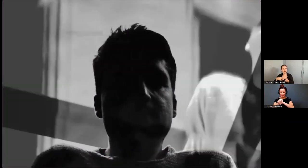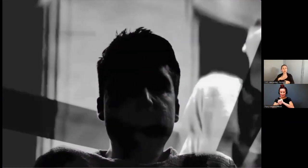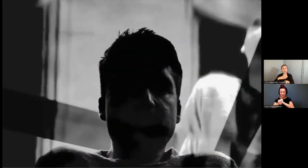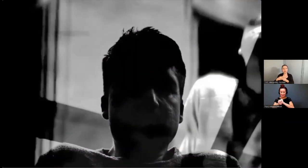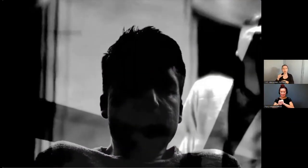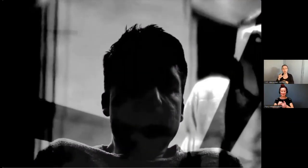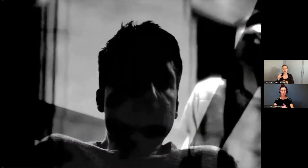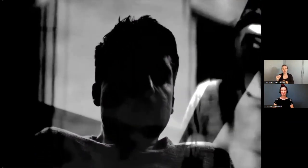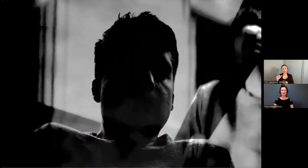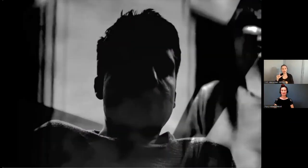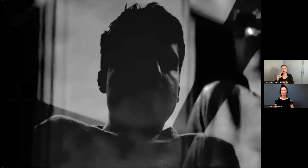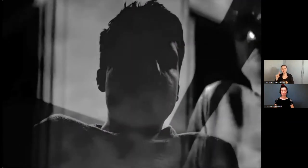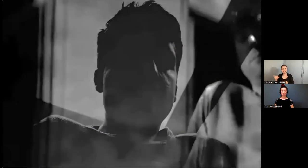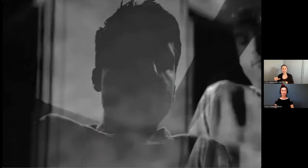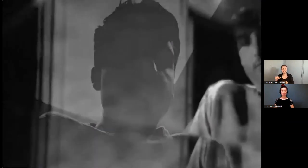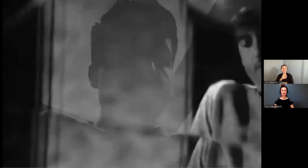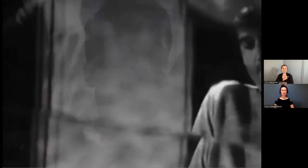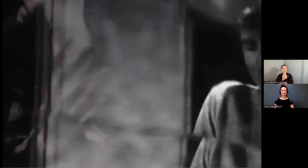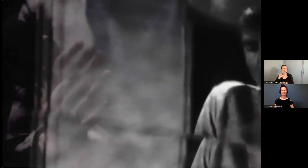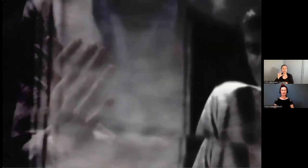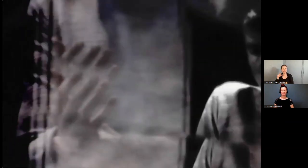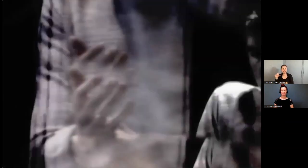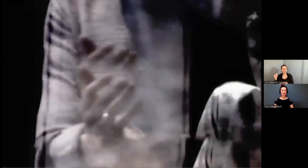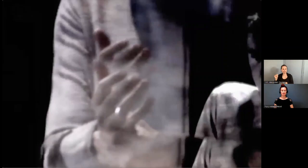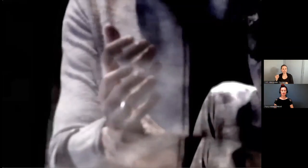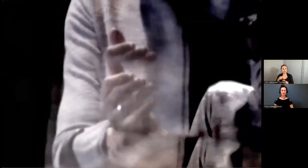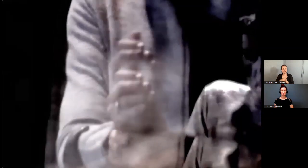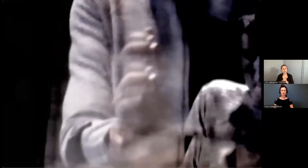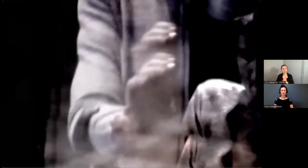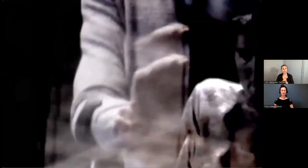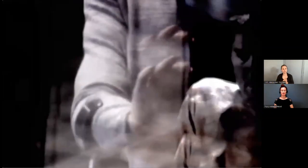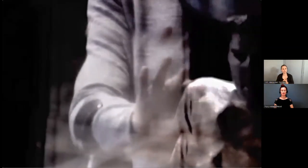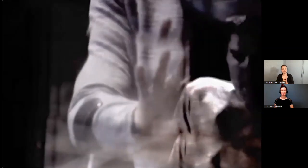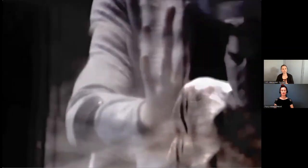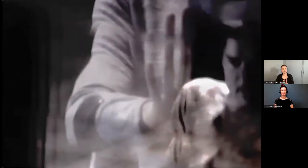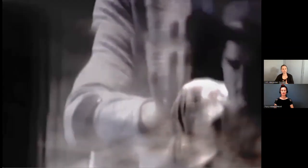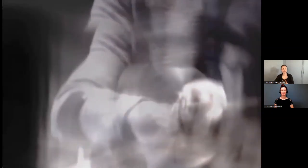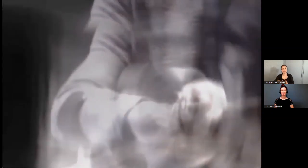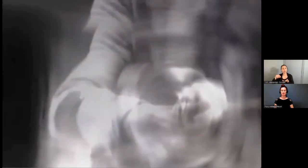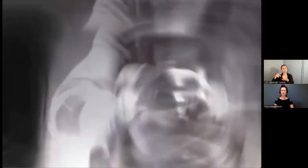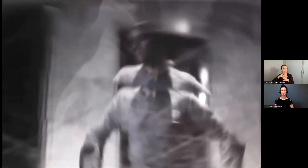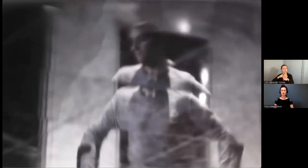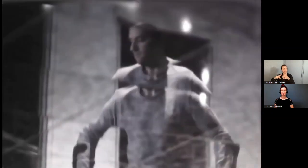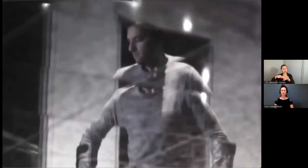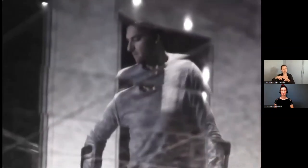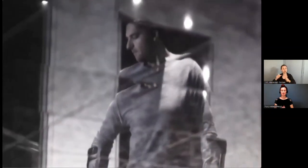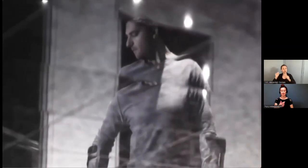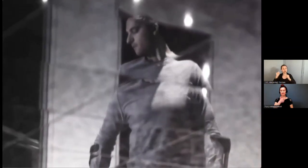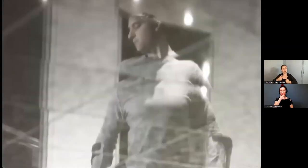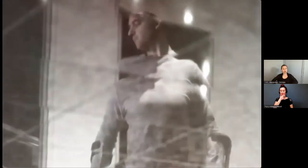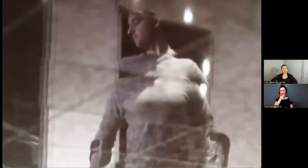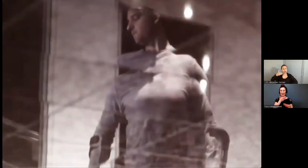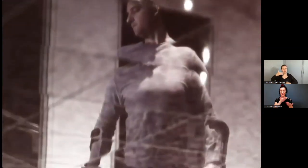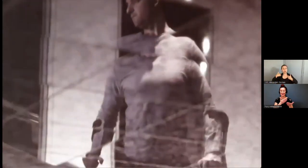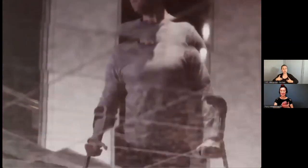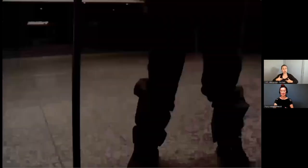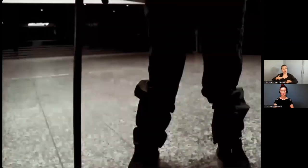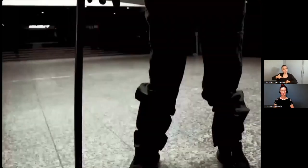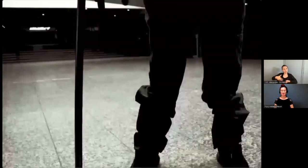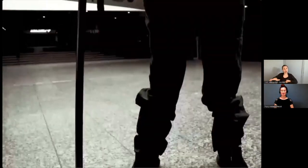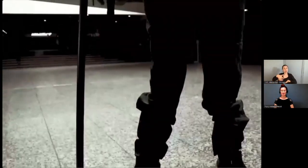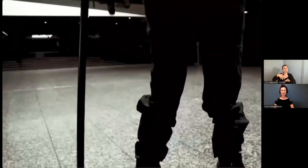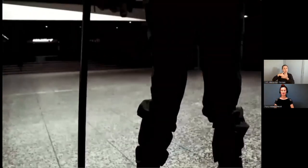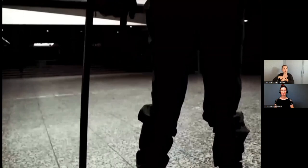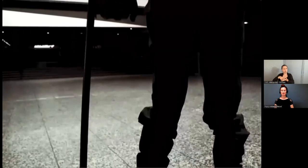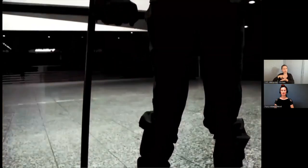Luca Lazy Legs Petwali. J'ai 37 ans et je suis une danseur professionnel. I have a strong upper body and a slim, weak lower